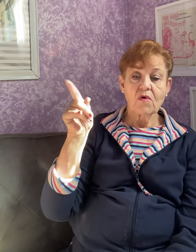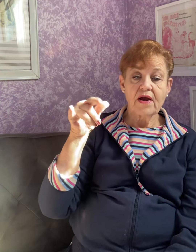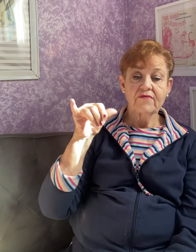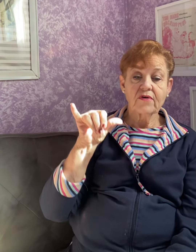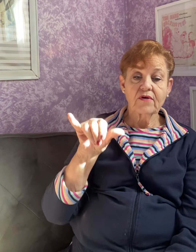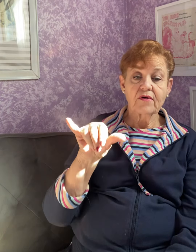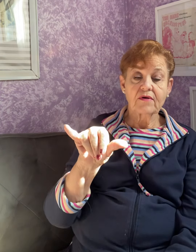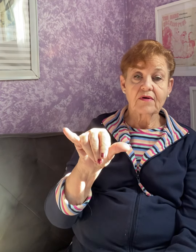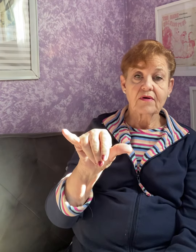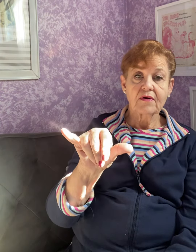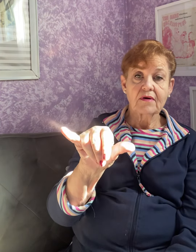Forever.